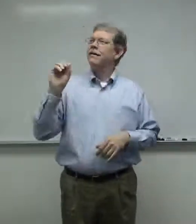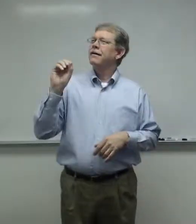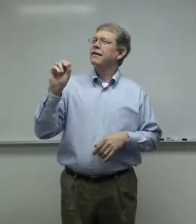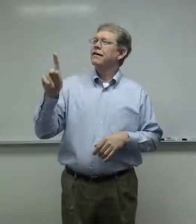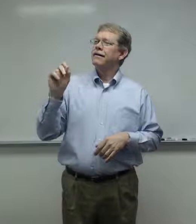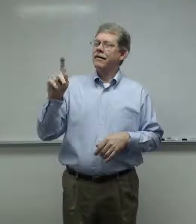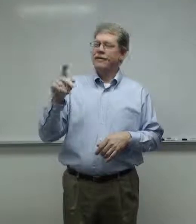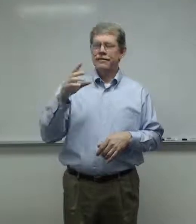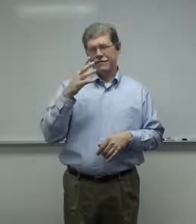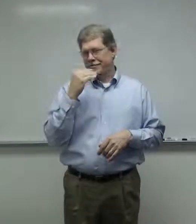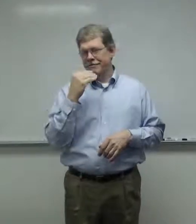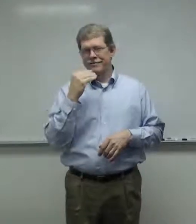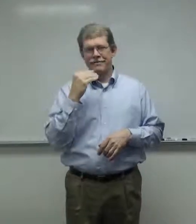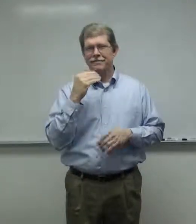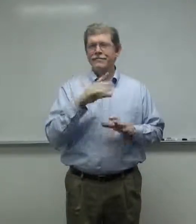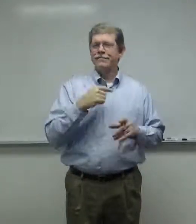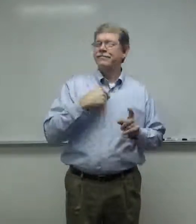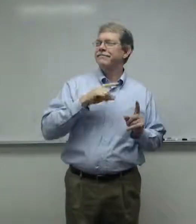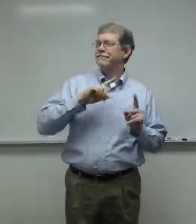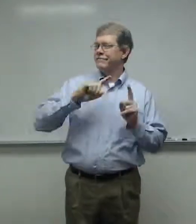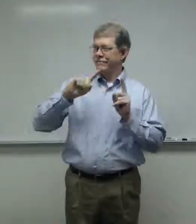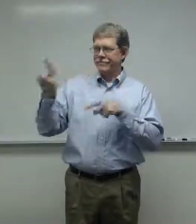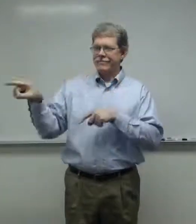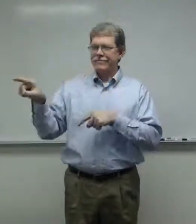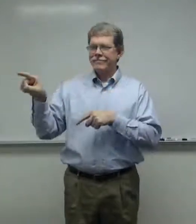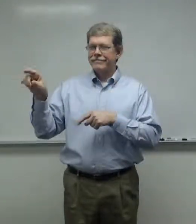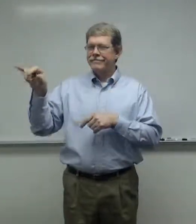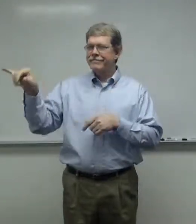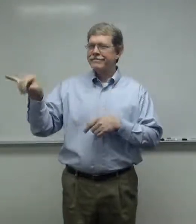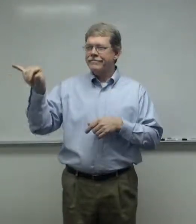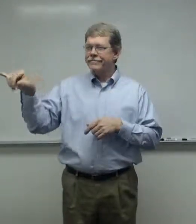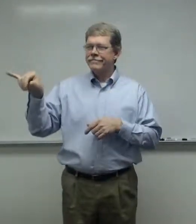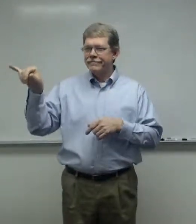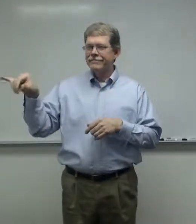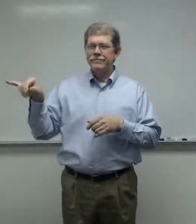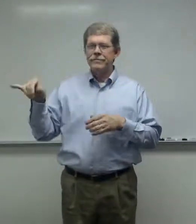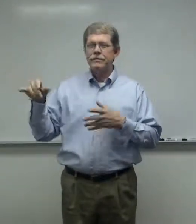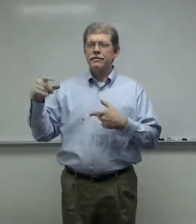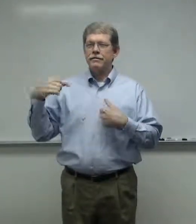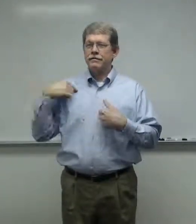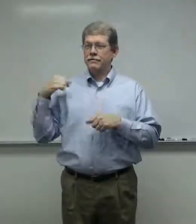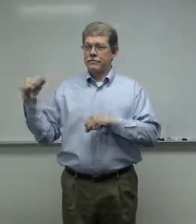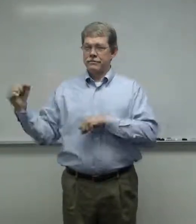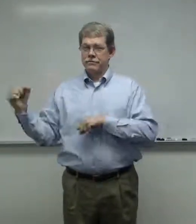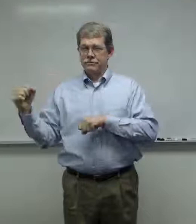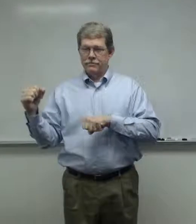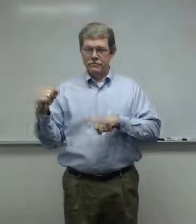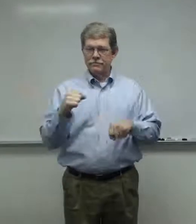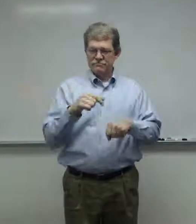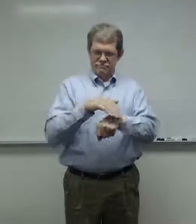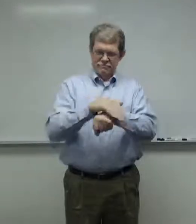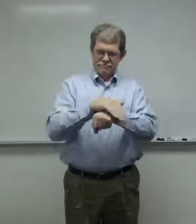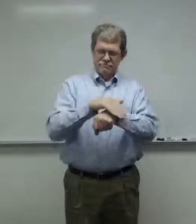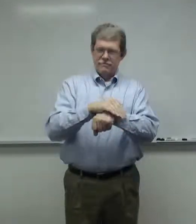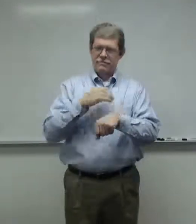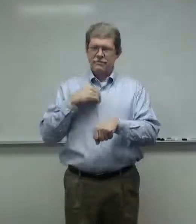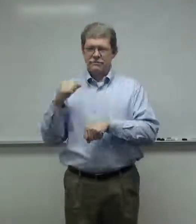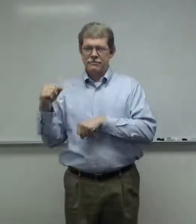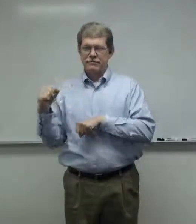I'm going. And she said, okay, and she went to sleep. So I left and stayed gone. When I came